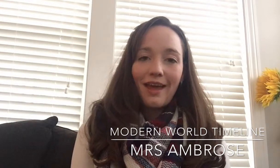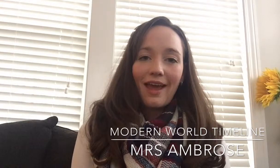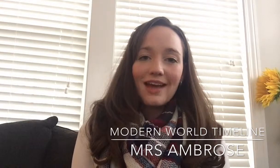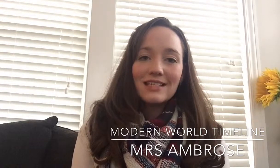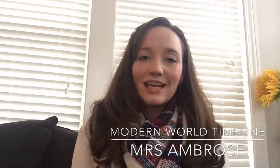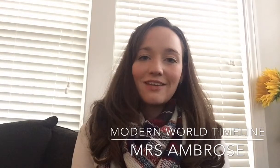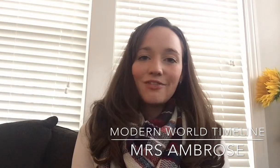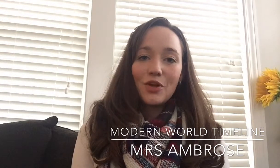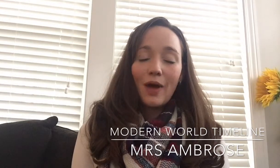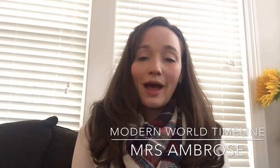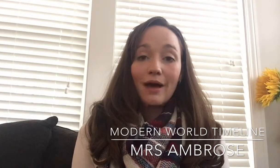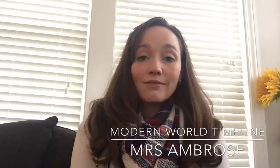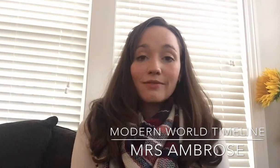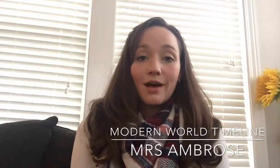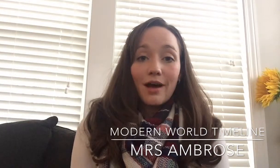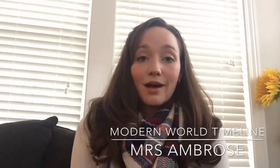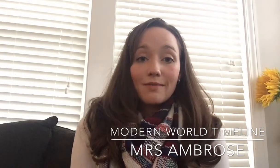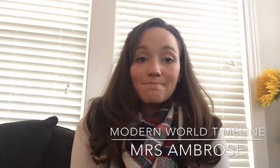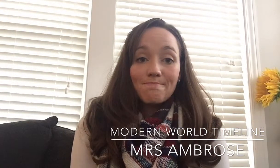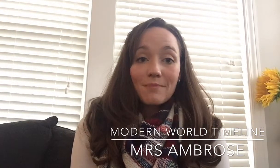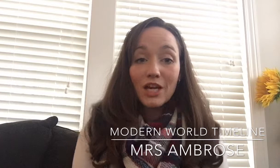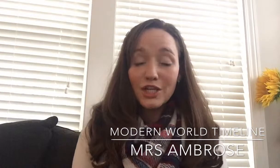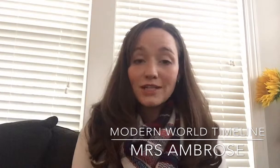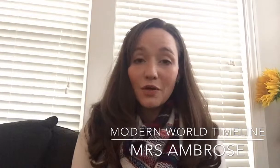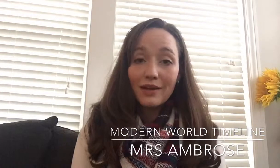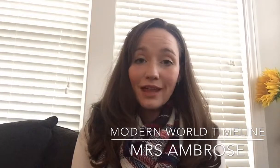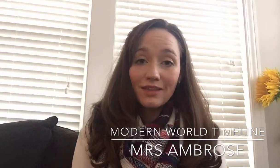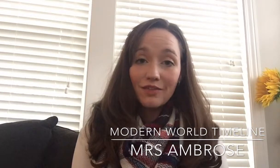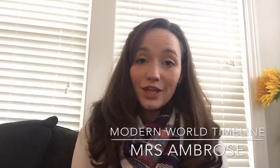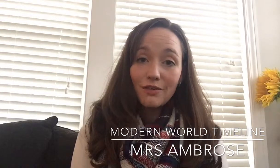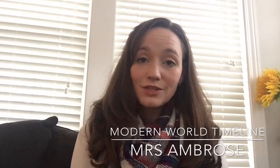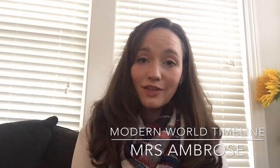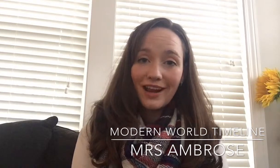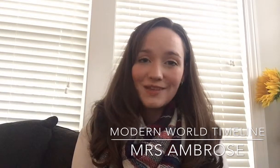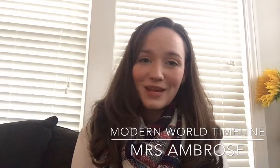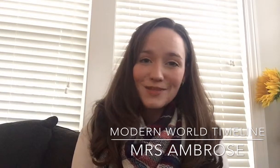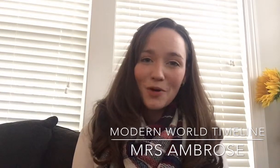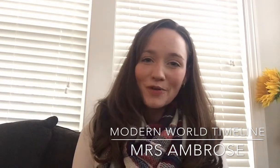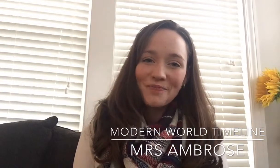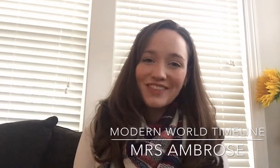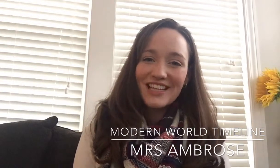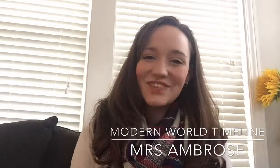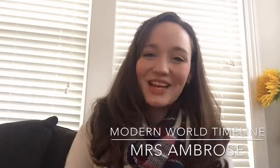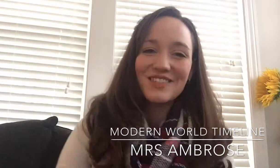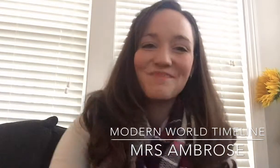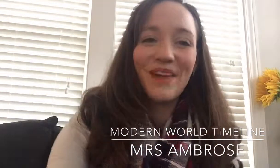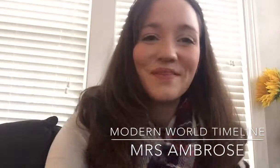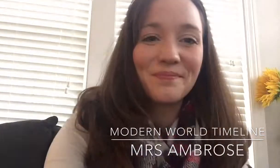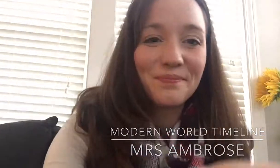And if you have a chance, go ahead and like the video so that I can make some more. Thanks so much. Bye.